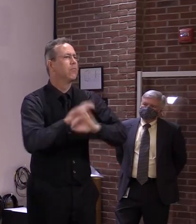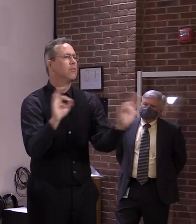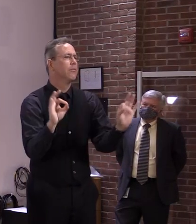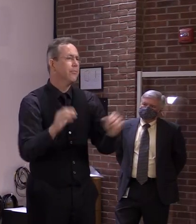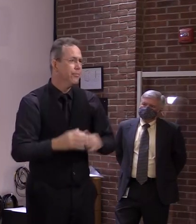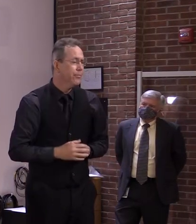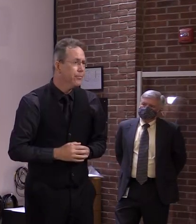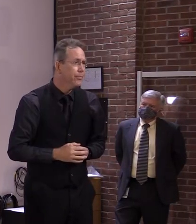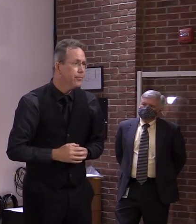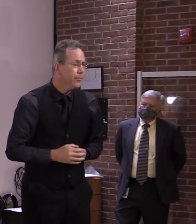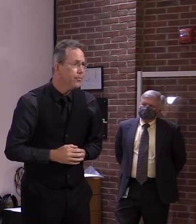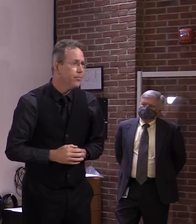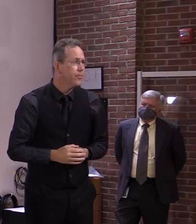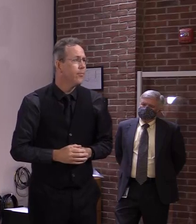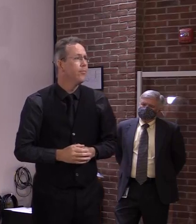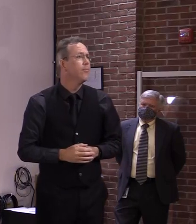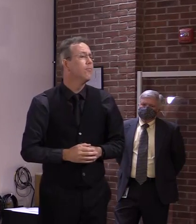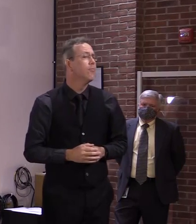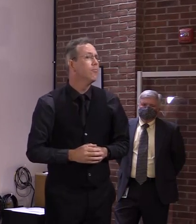again.